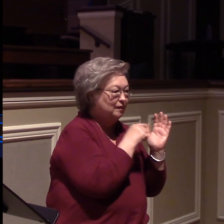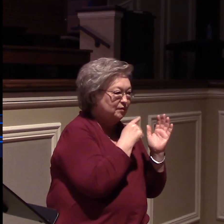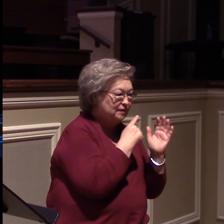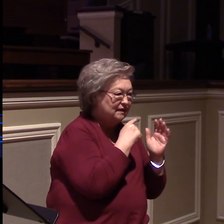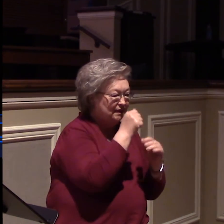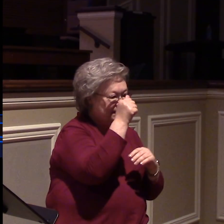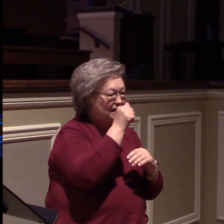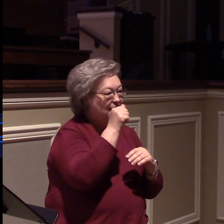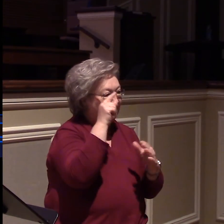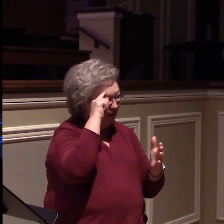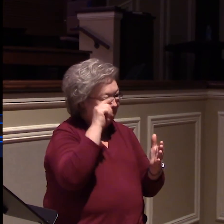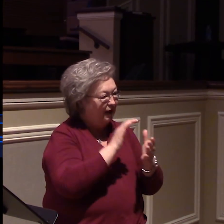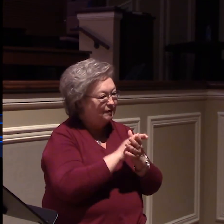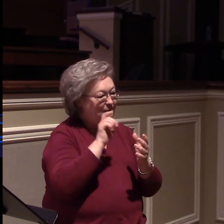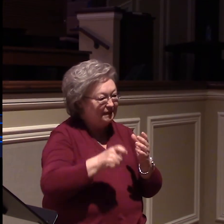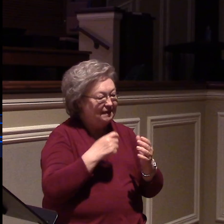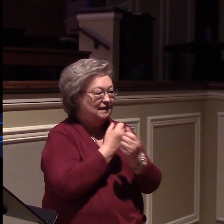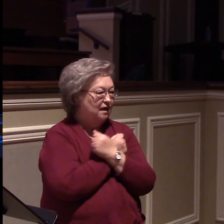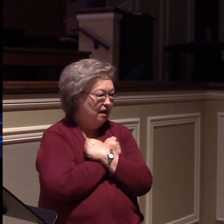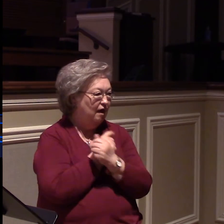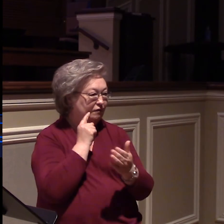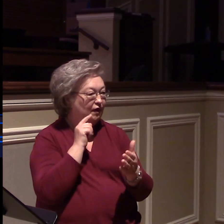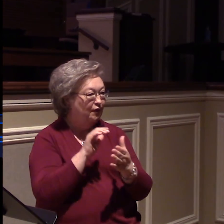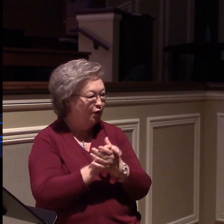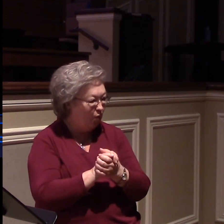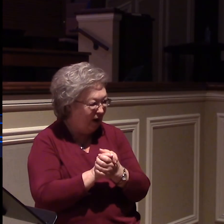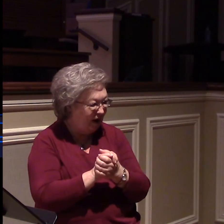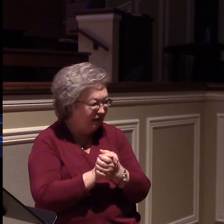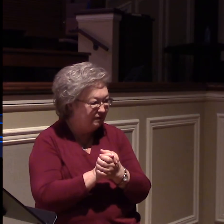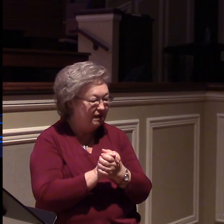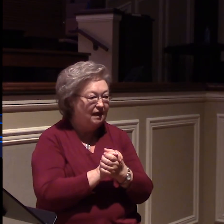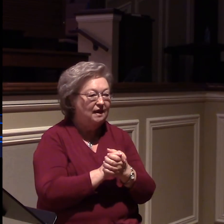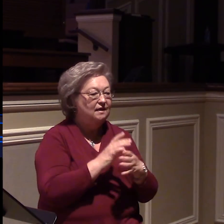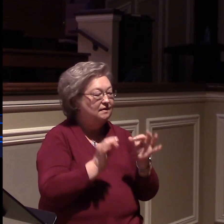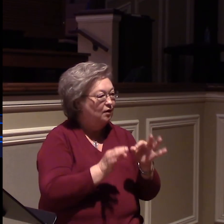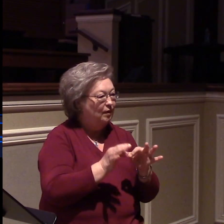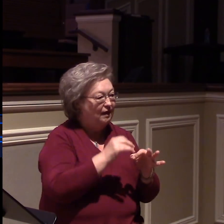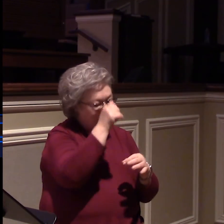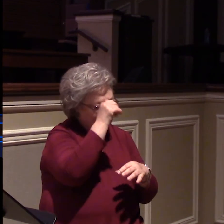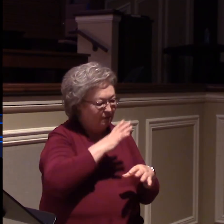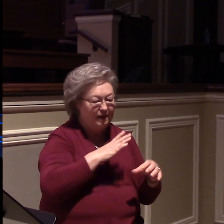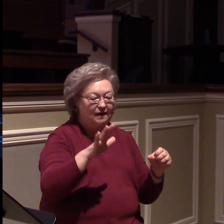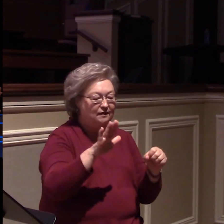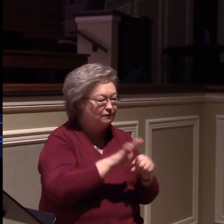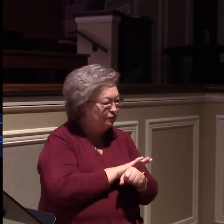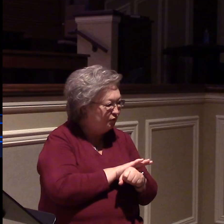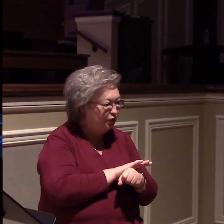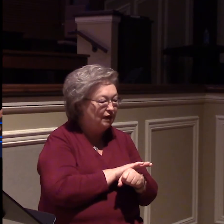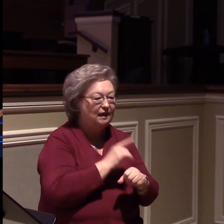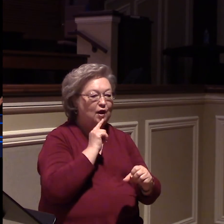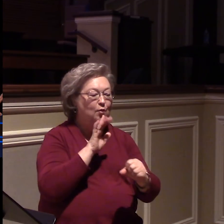gave himself up for her. That he's utterly committed to the good of his wife, and there are no